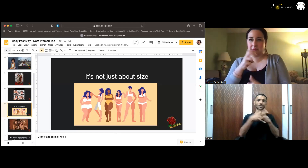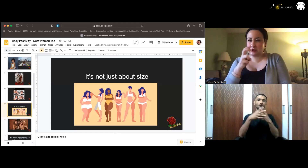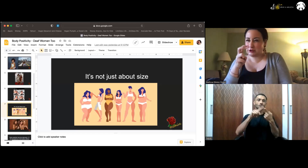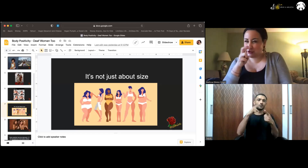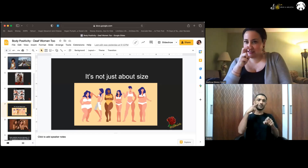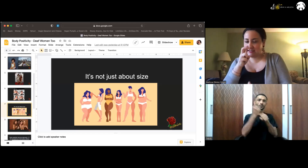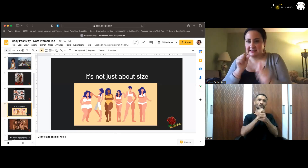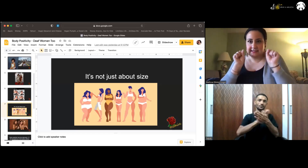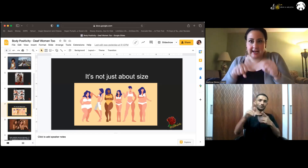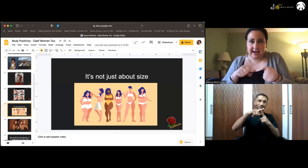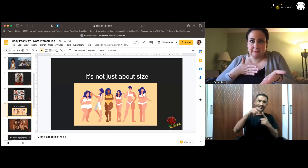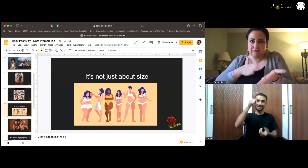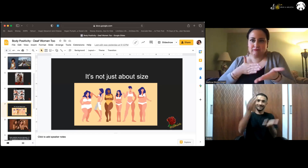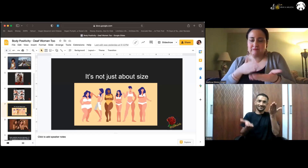So in the COVID,